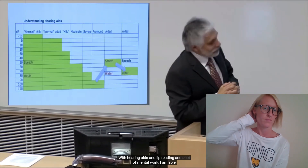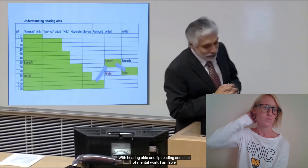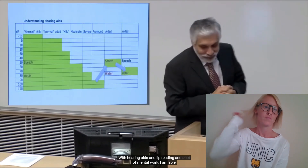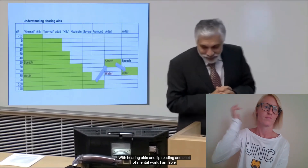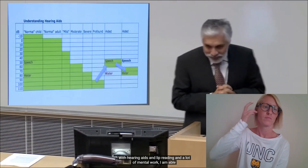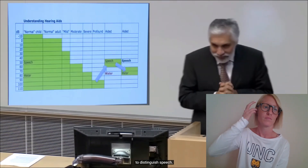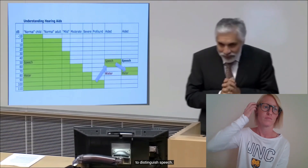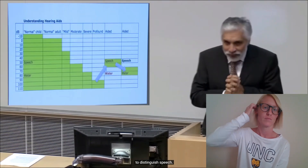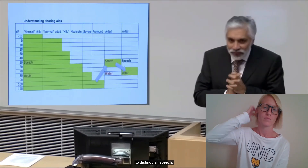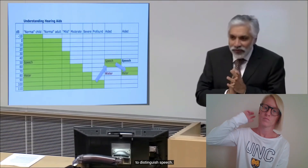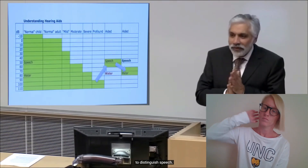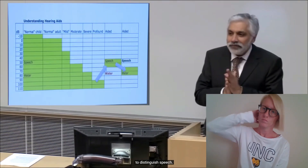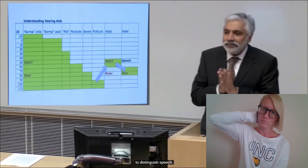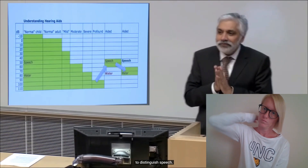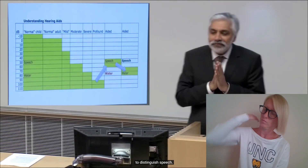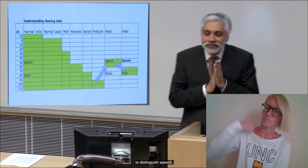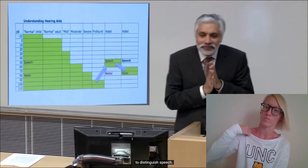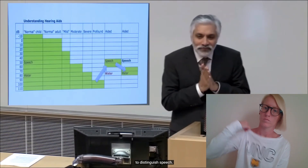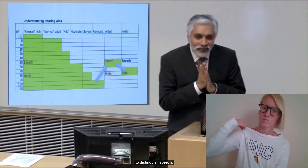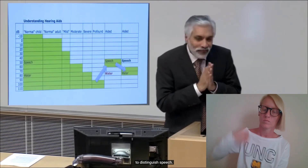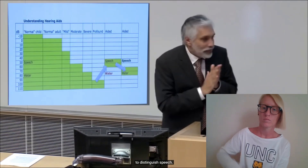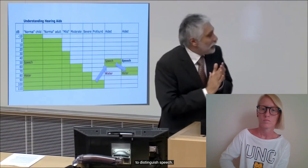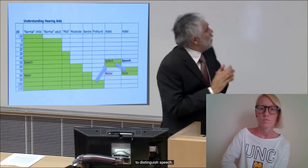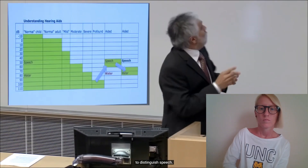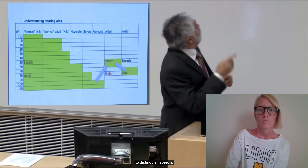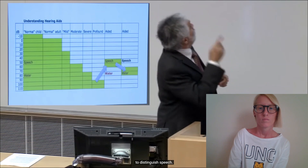work, I am able to distinguish speech.